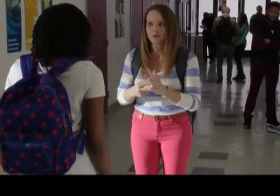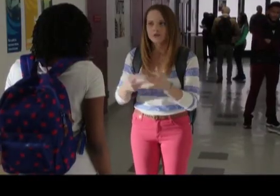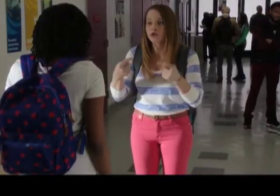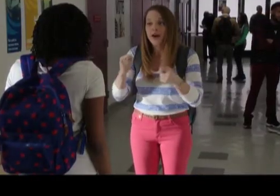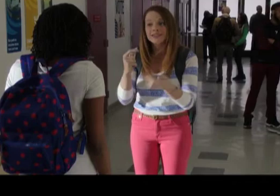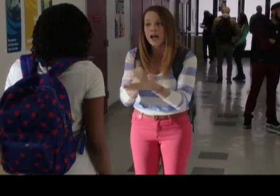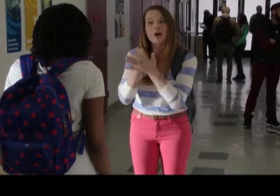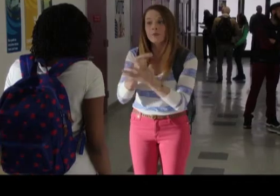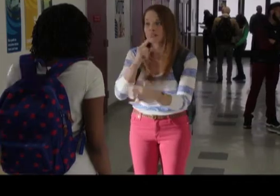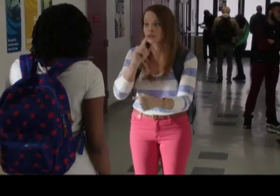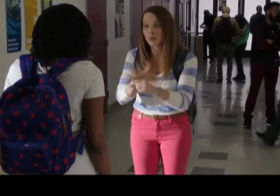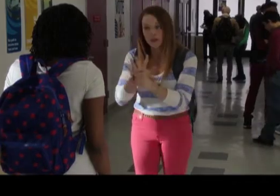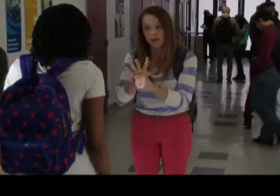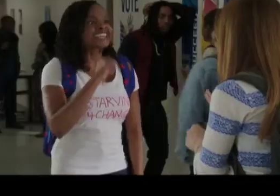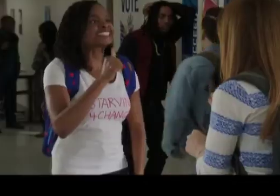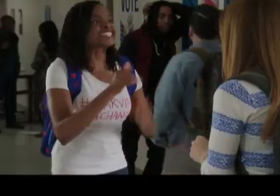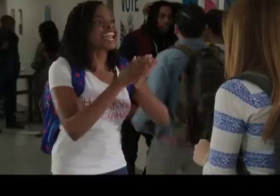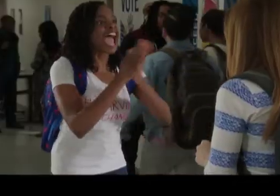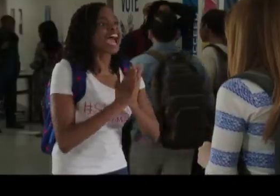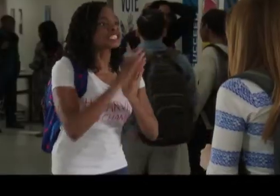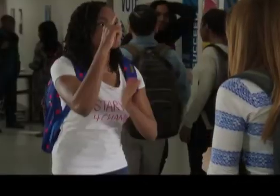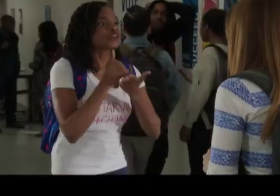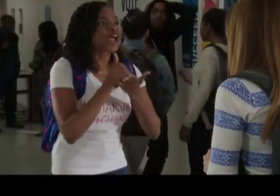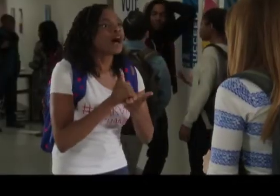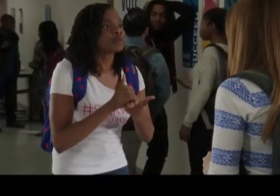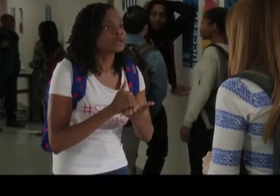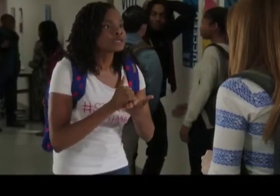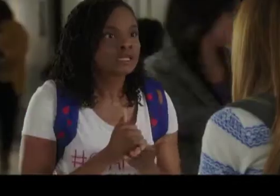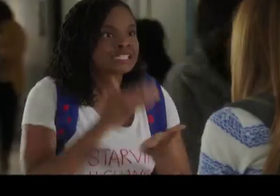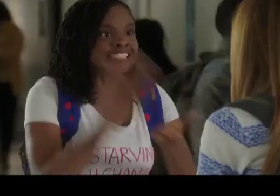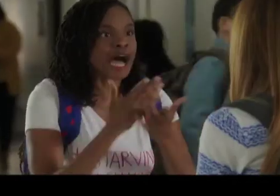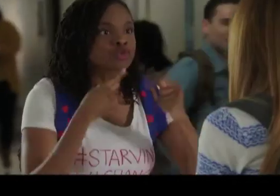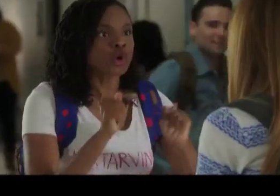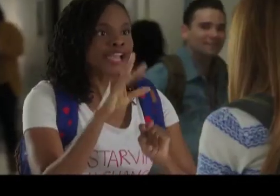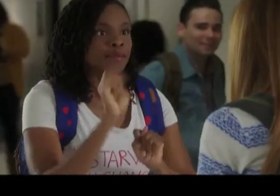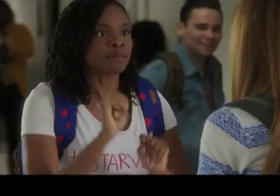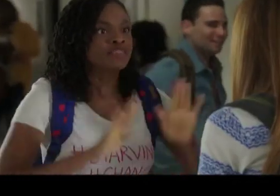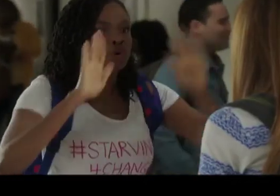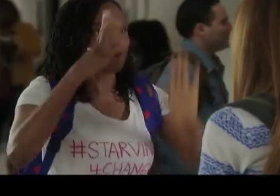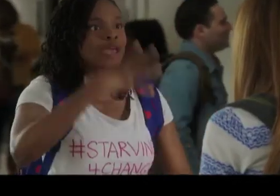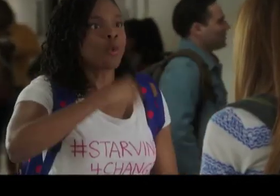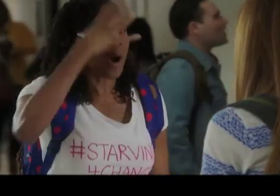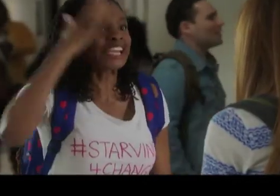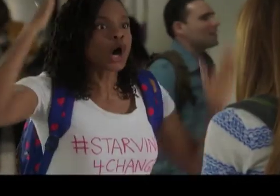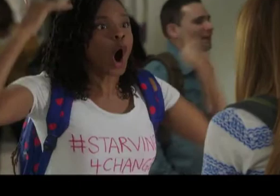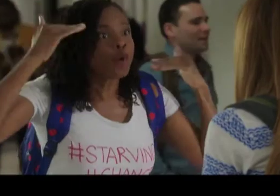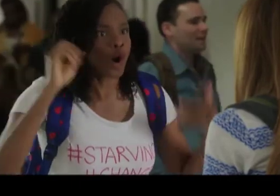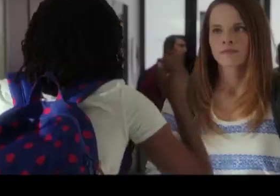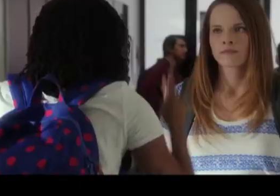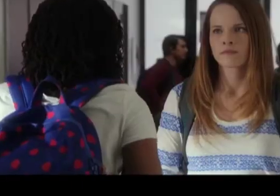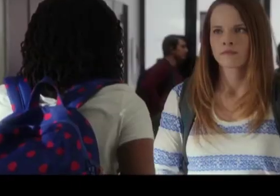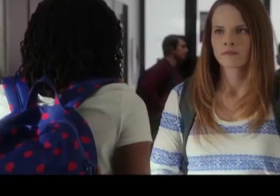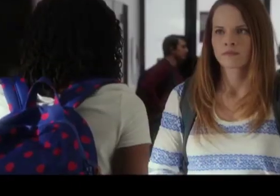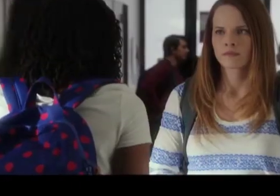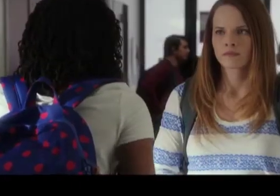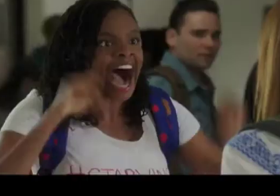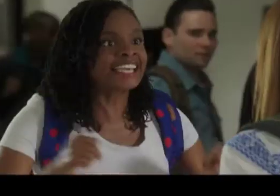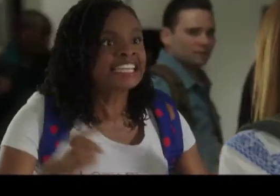was trying to help, I swear. I didn't ask for your help. Stop trying to be the great white hope, okay? I can